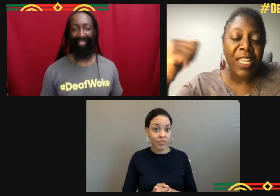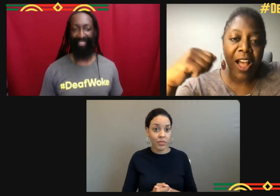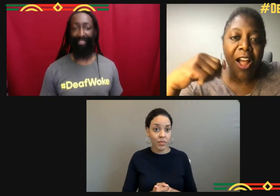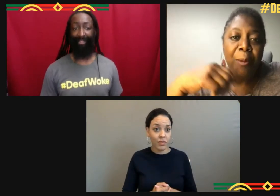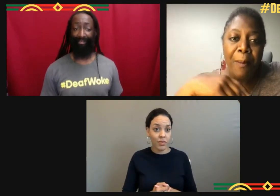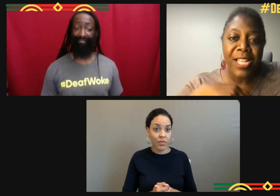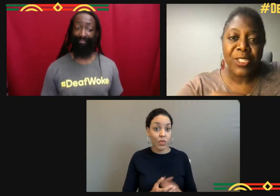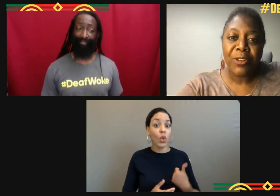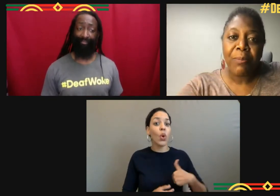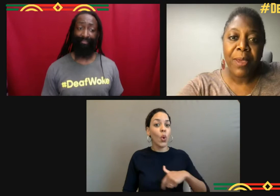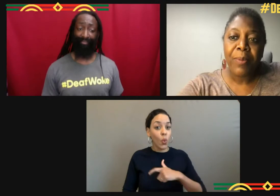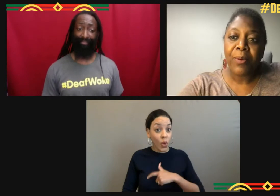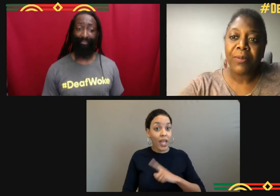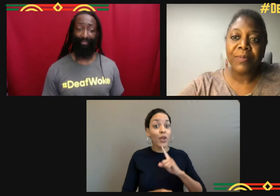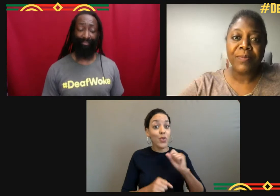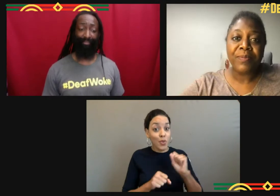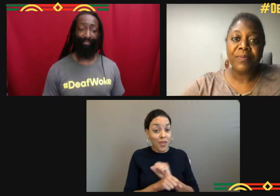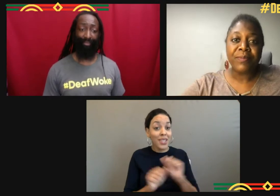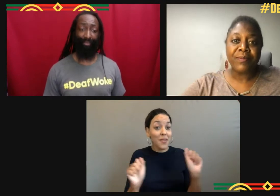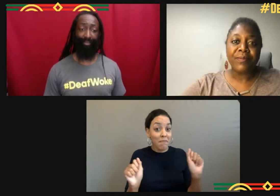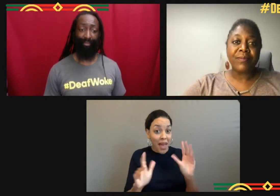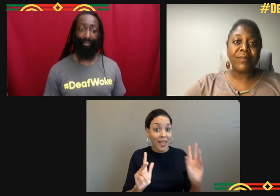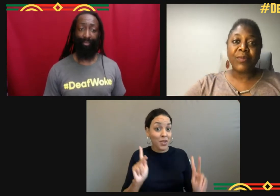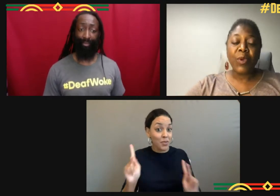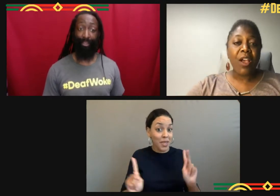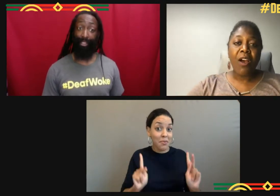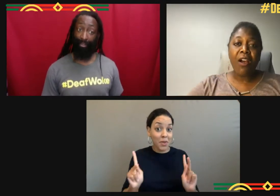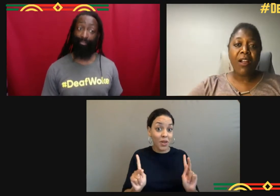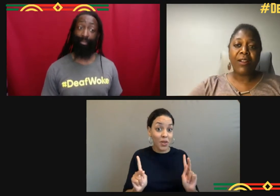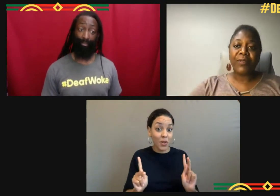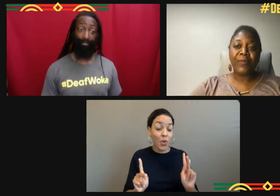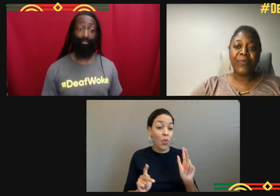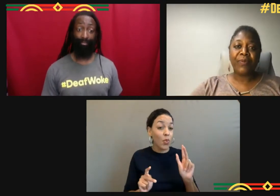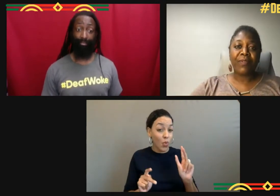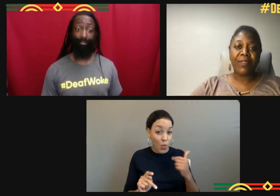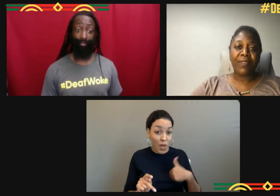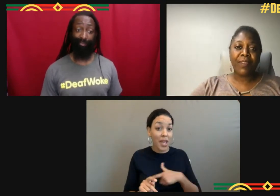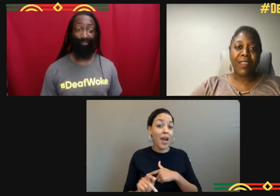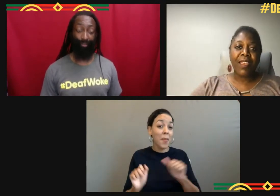We really are magical people. We are.